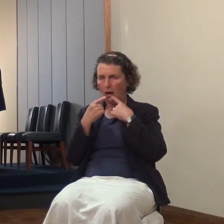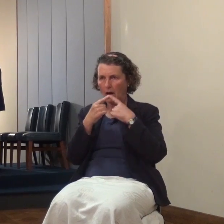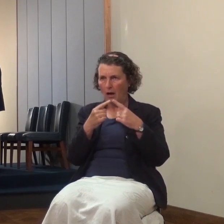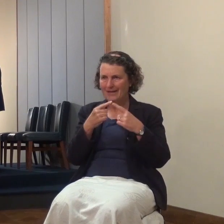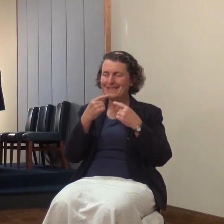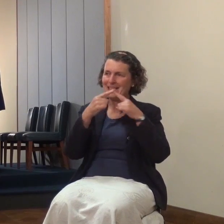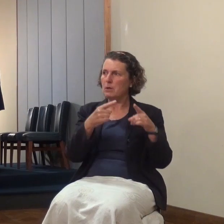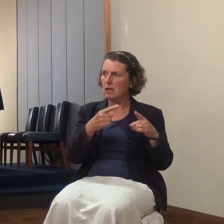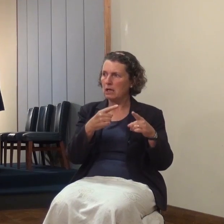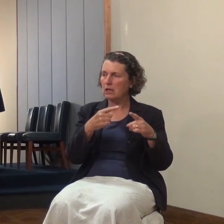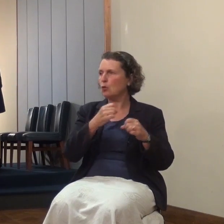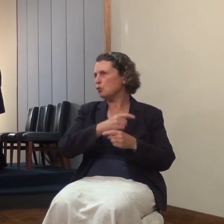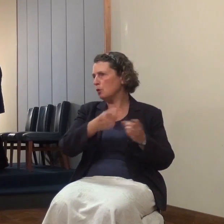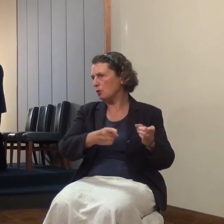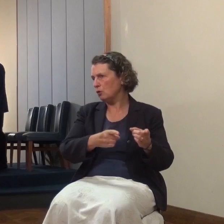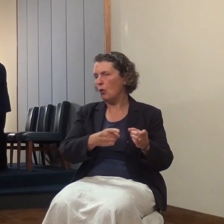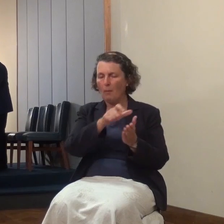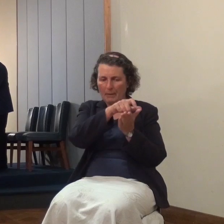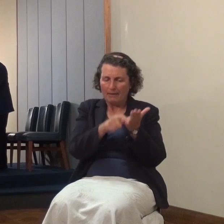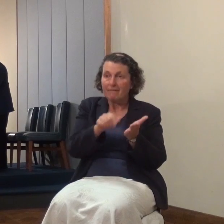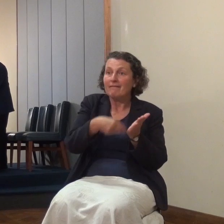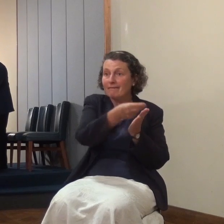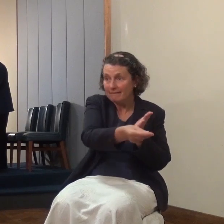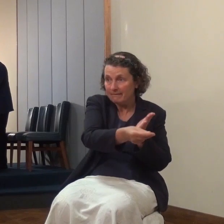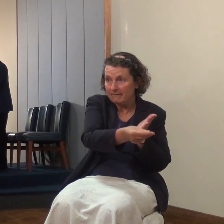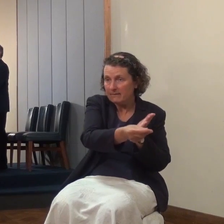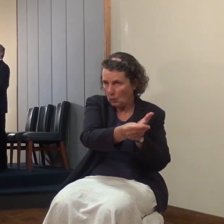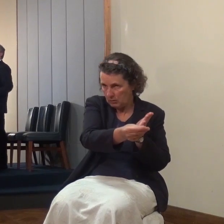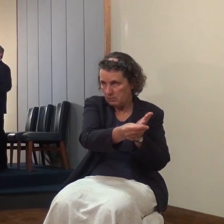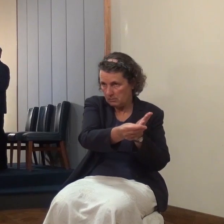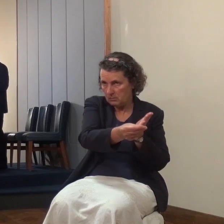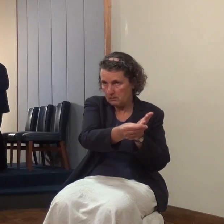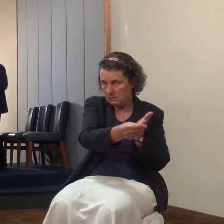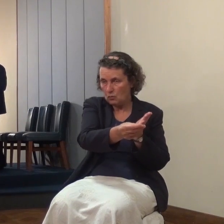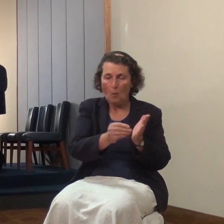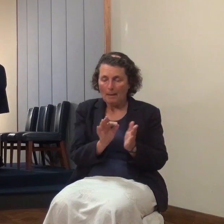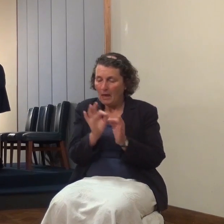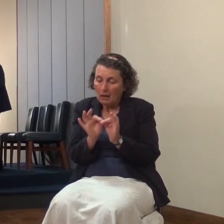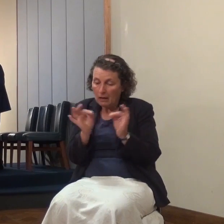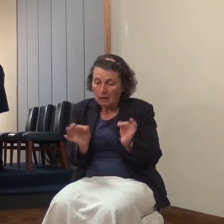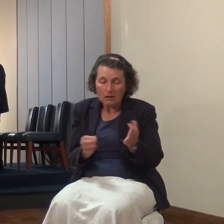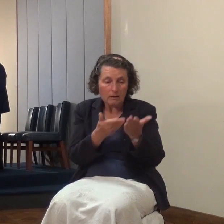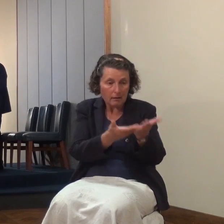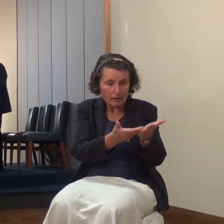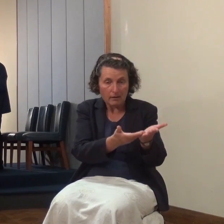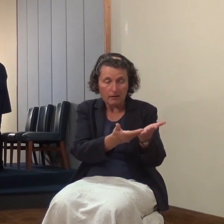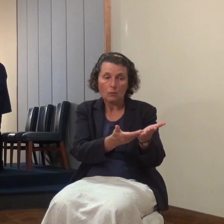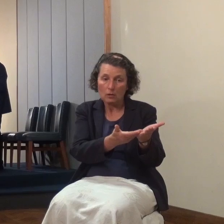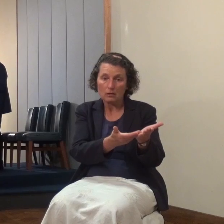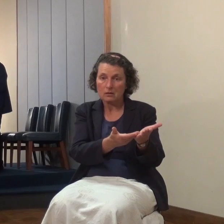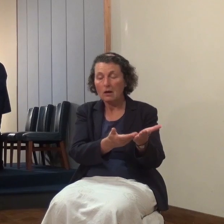gave a tract or Bible to do the talking for us. We might have given somebody a booklet explaining six-day